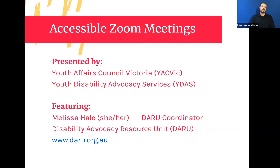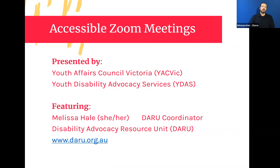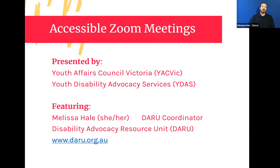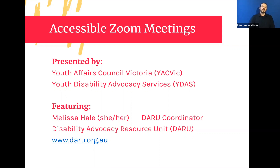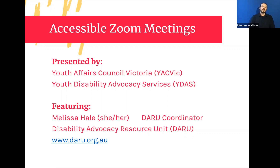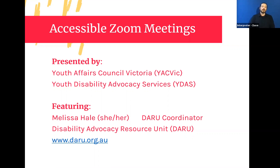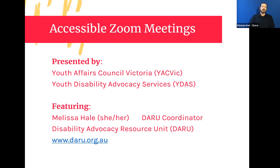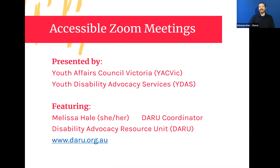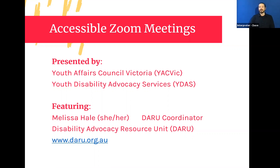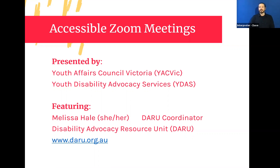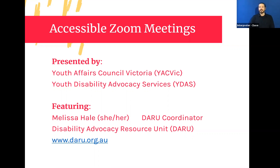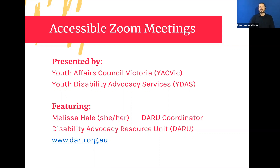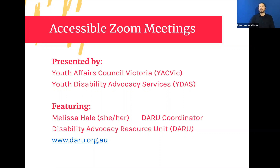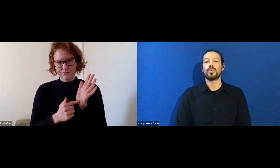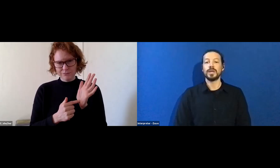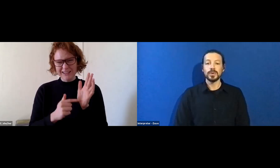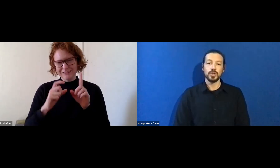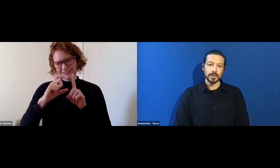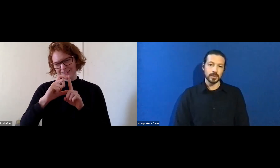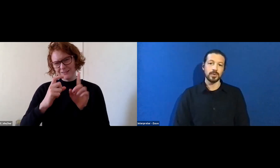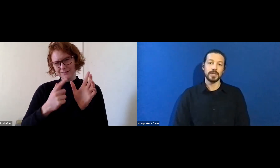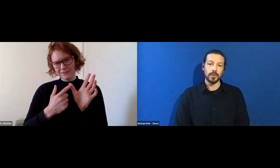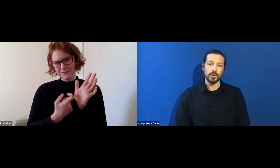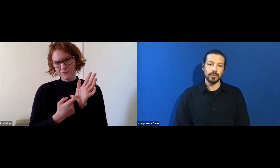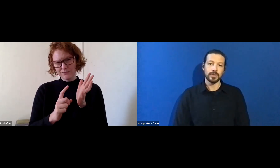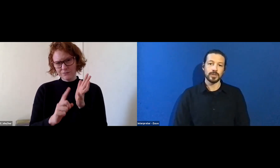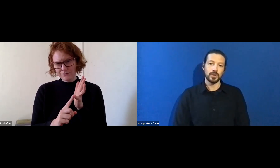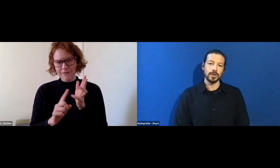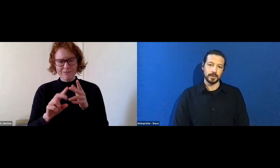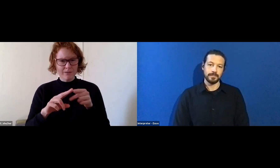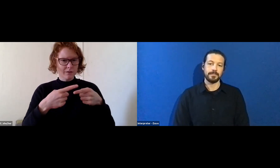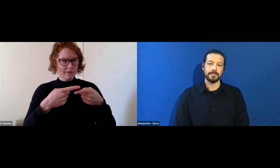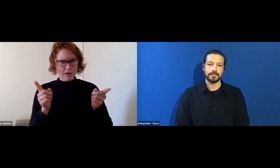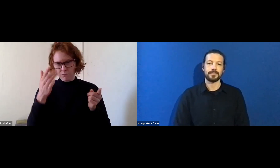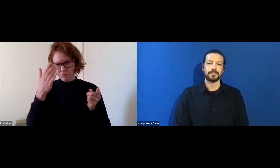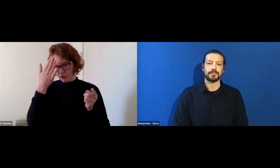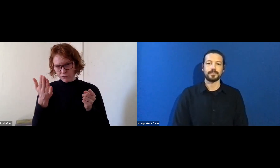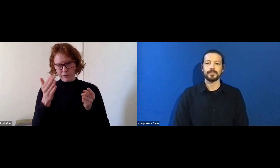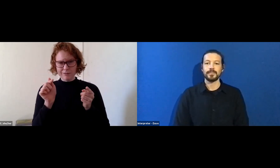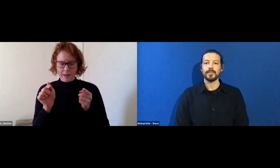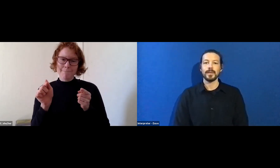Melissa is the coordinator at the Disability Advocacy Resource Unit, or DARU for short.